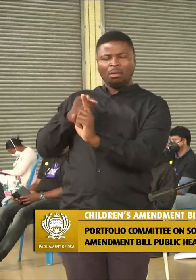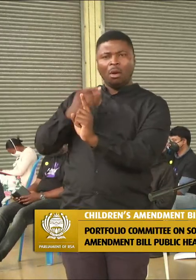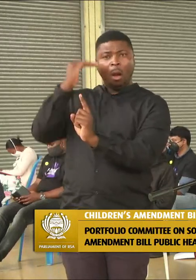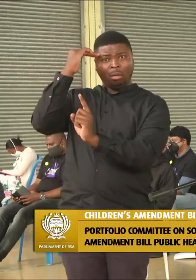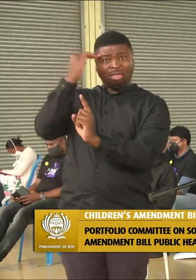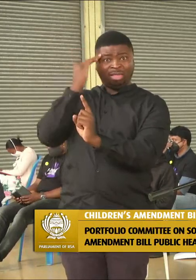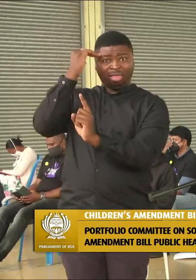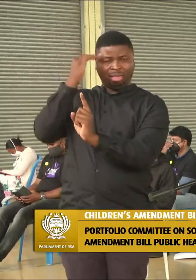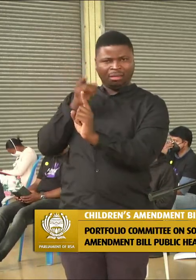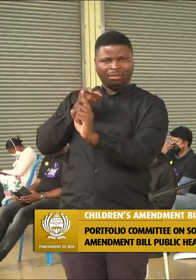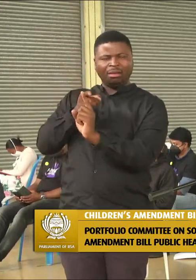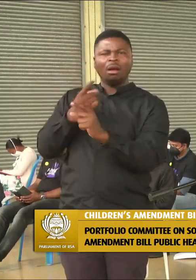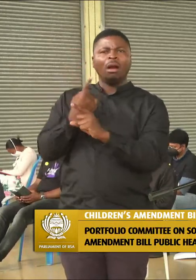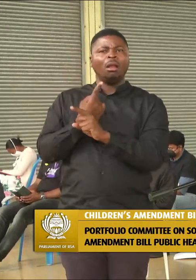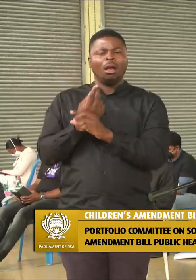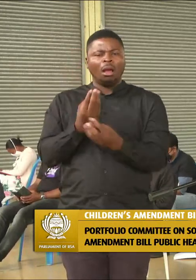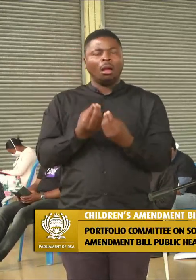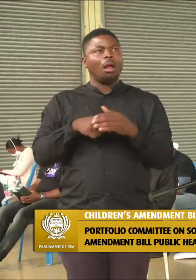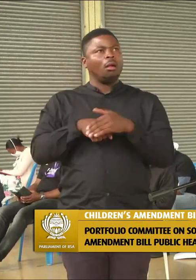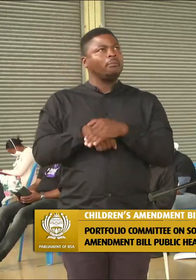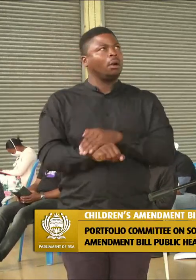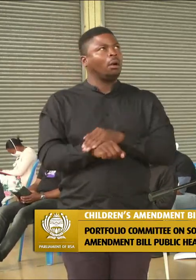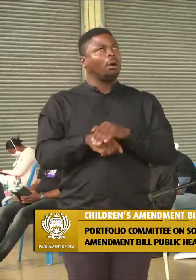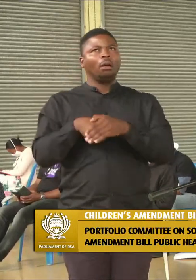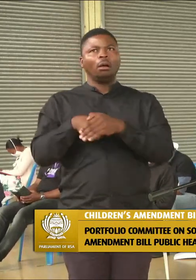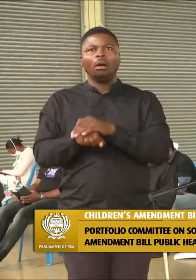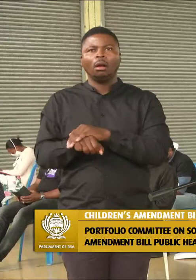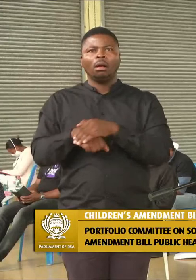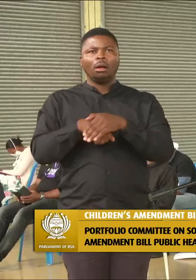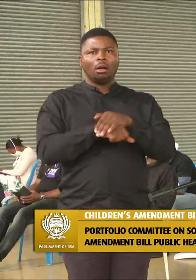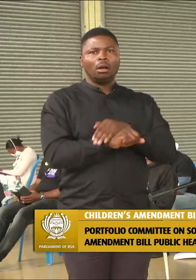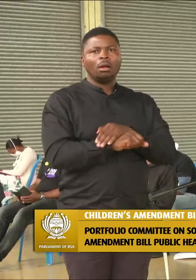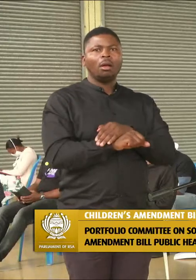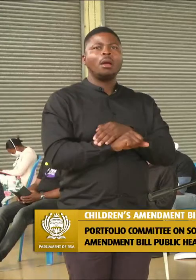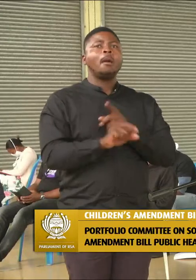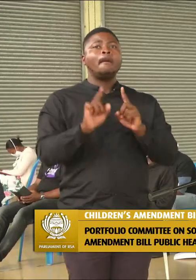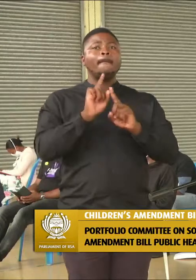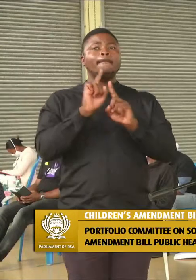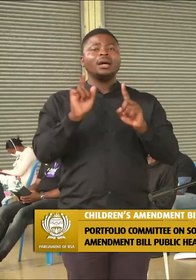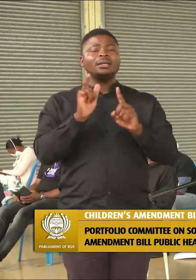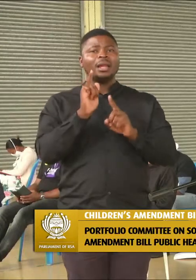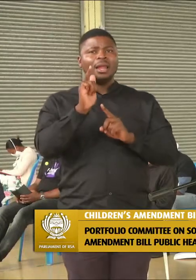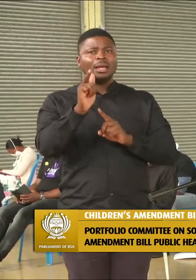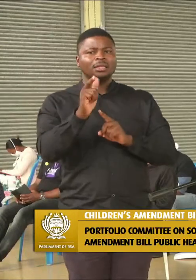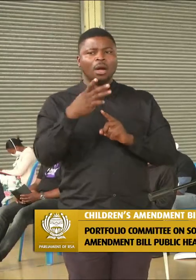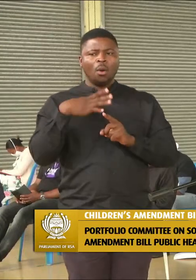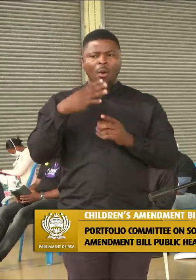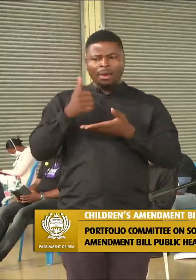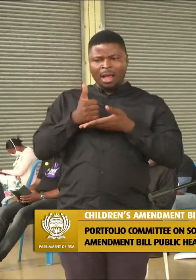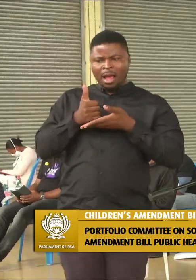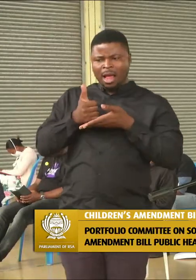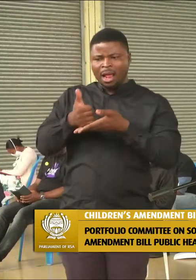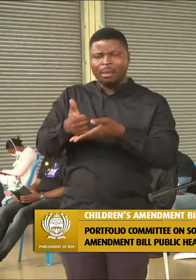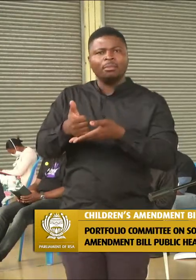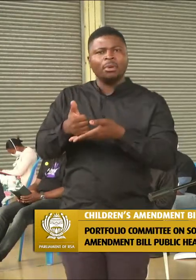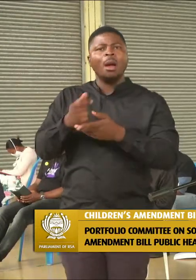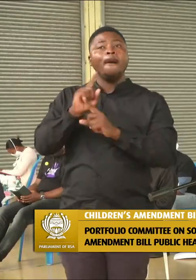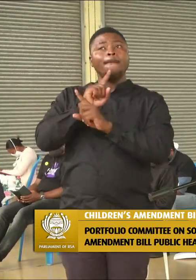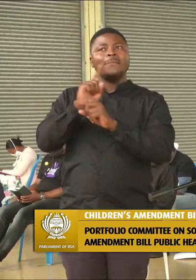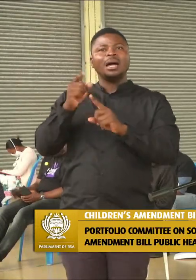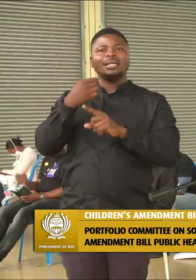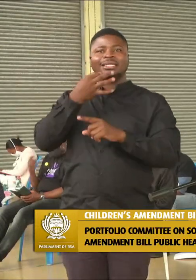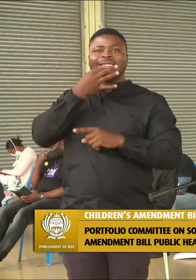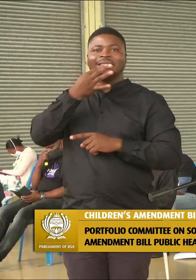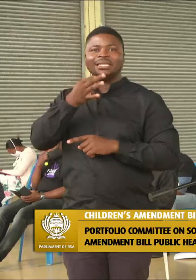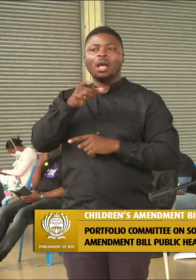now when came a time for that parent to be assisted, they said there has to be a family member